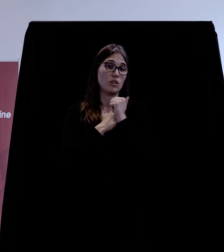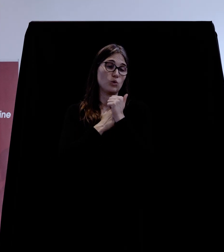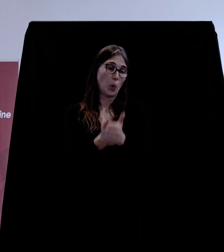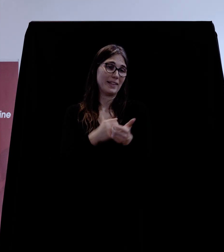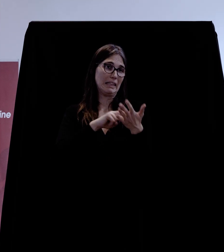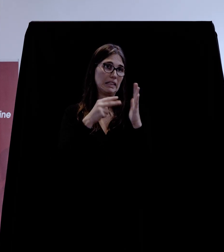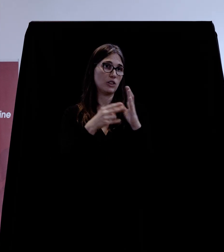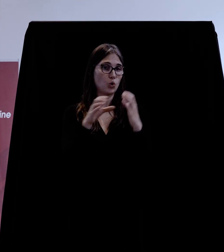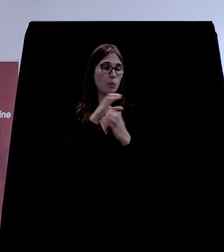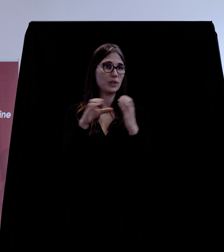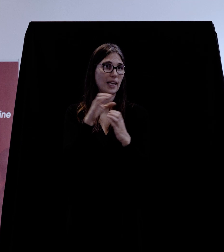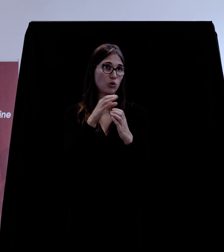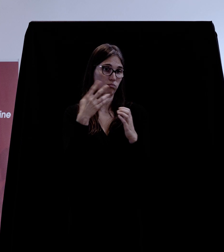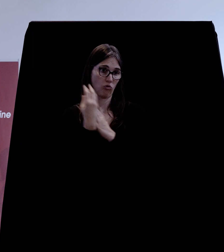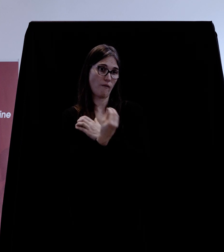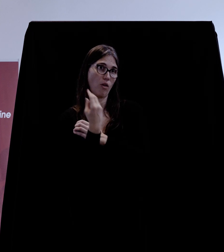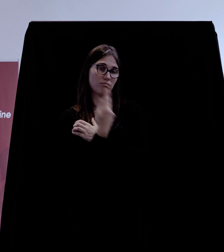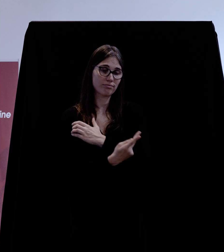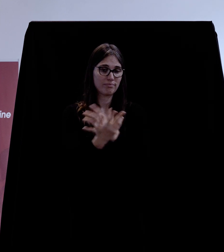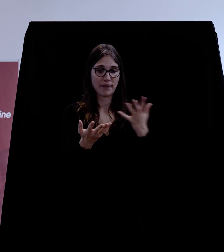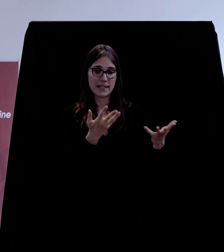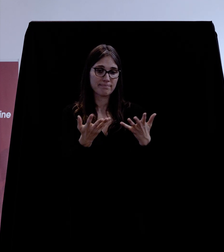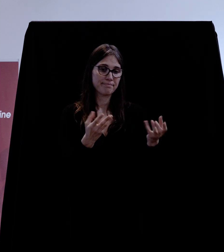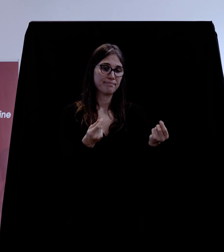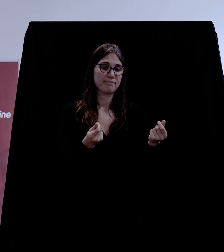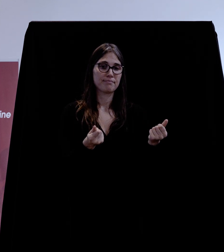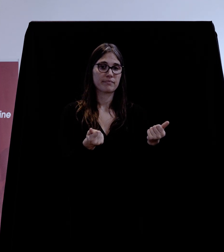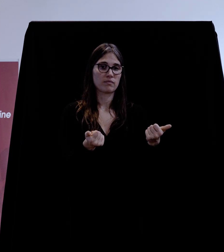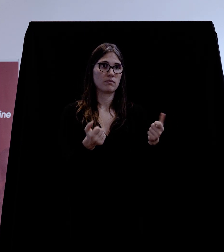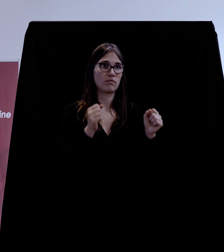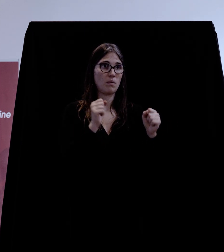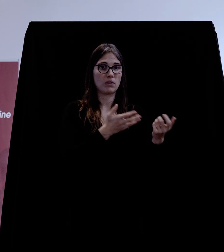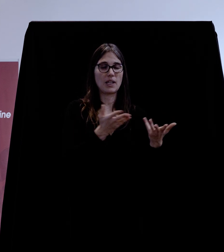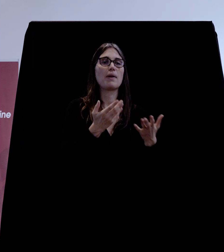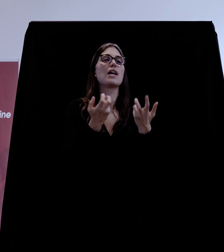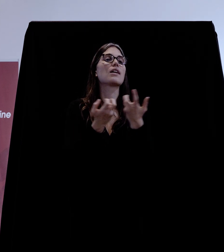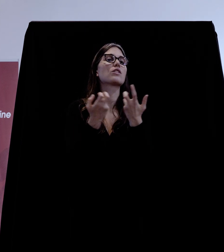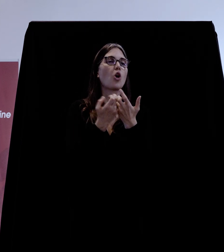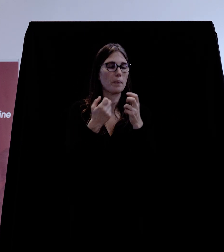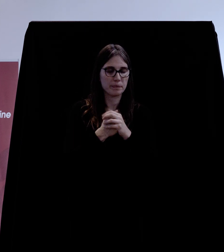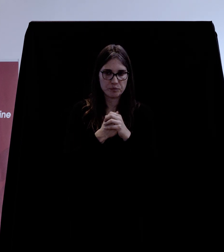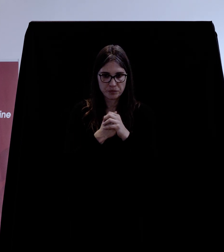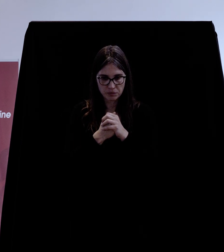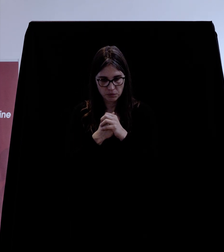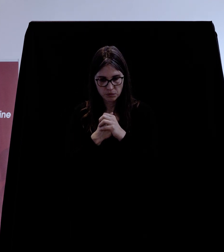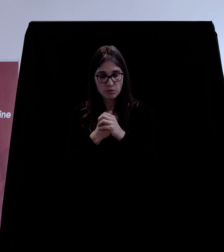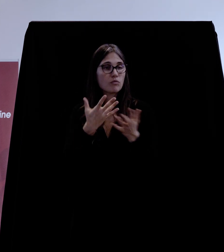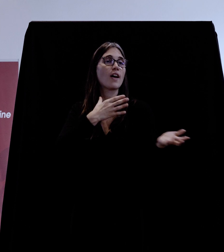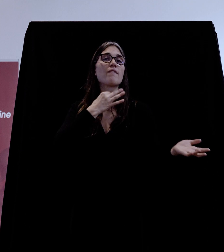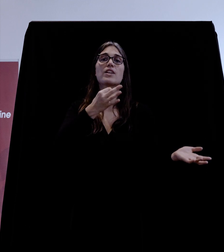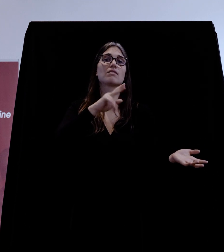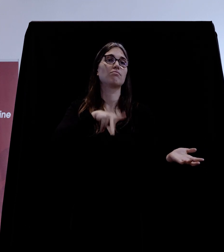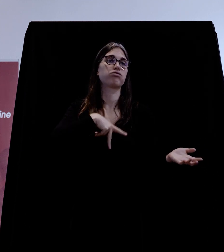have a picture for pudding because Jacob loves chocolate pudding. He would eat chocolate pudding all day long if we had